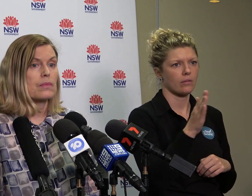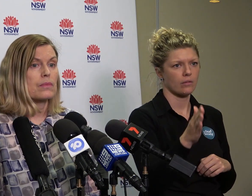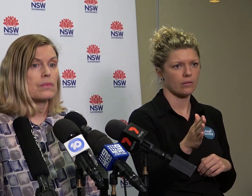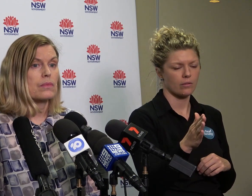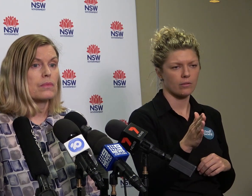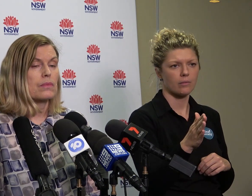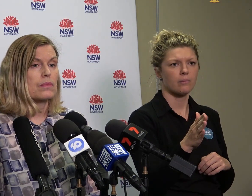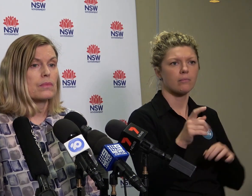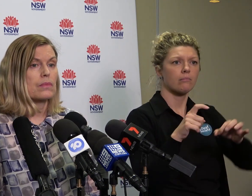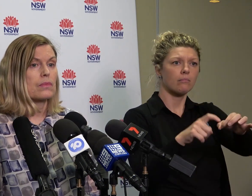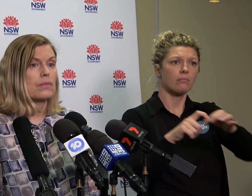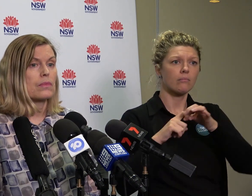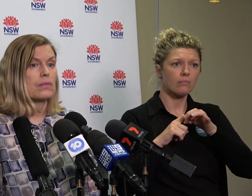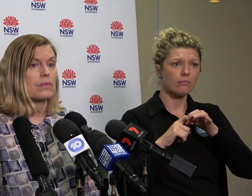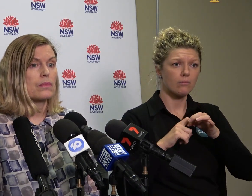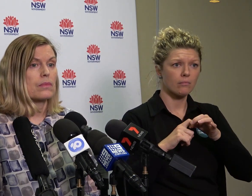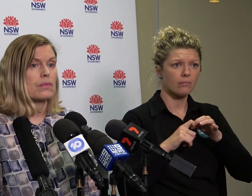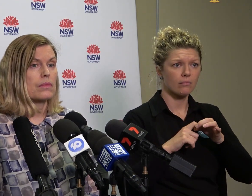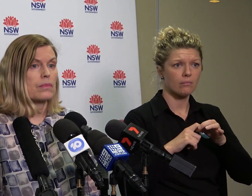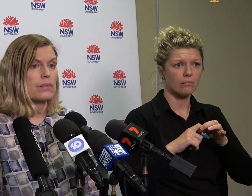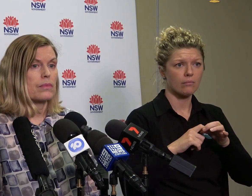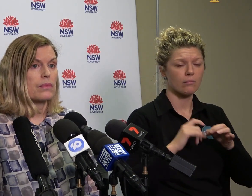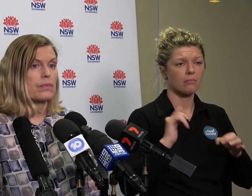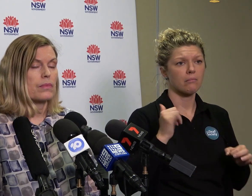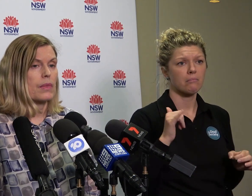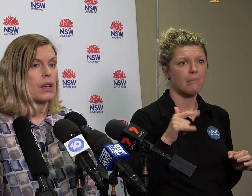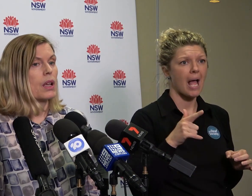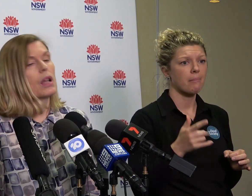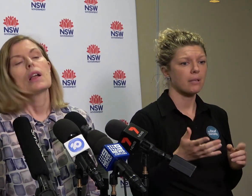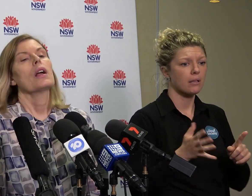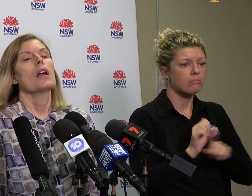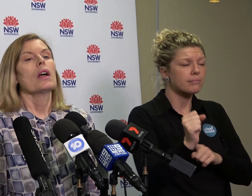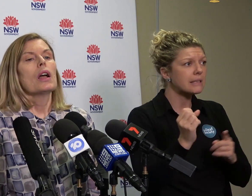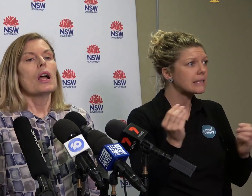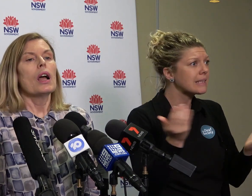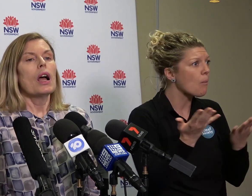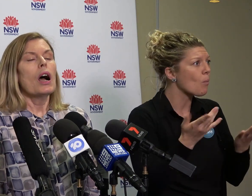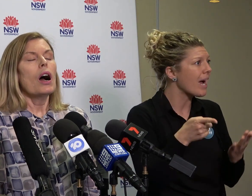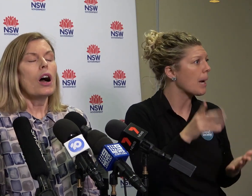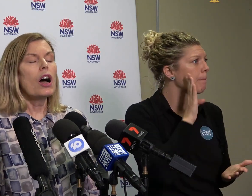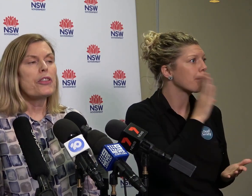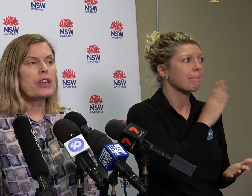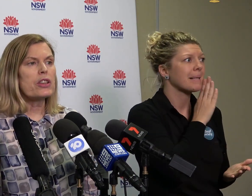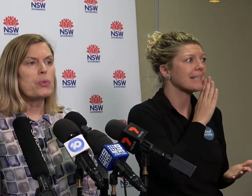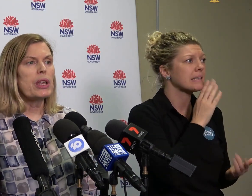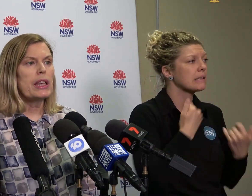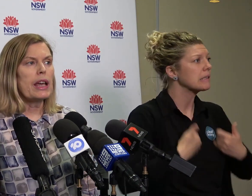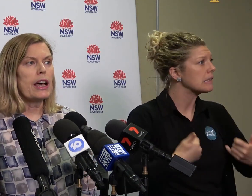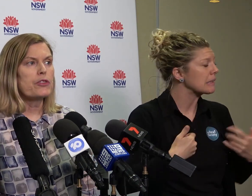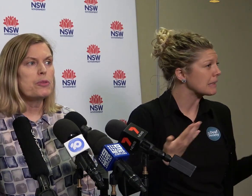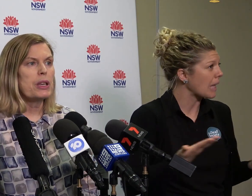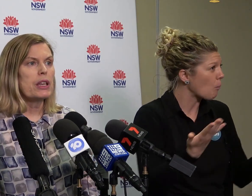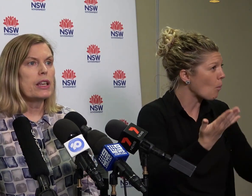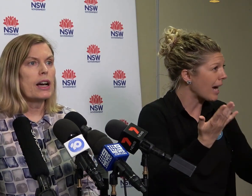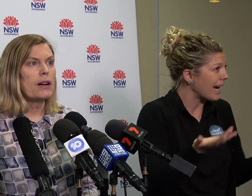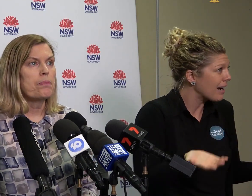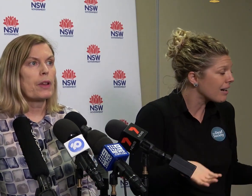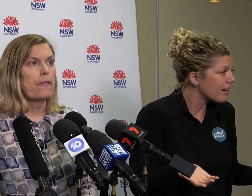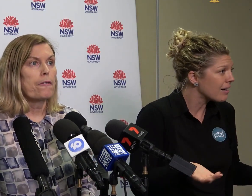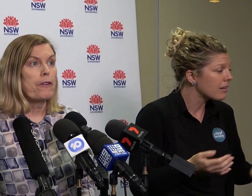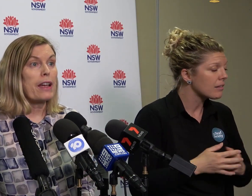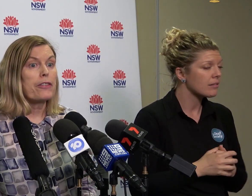and where he got it from, you could have a case of a missed case somewhere in the community, couldn't you? I think that we have to